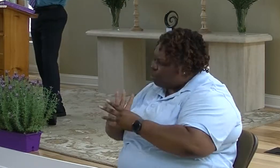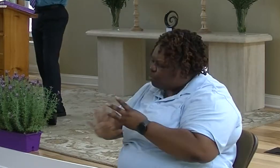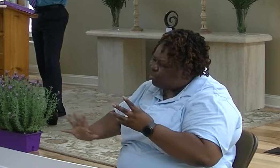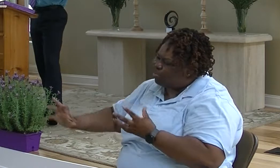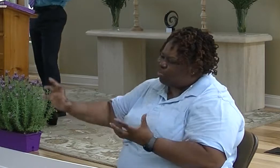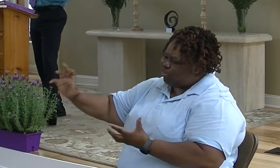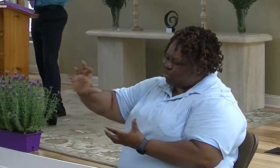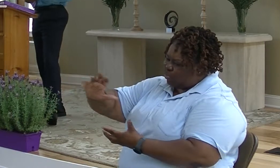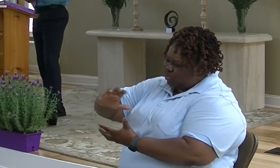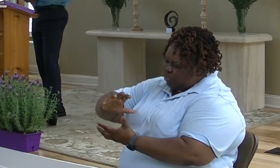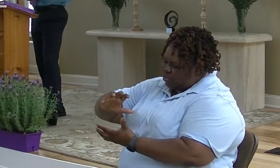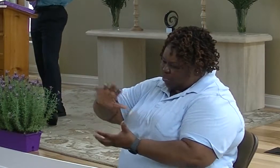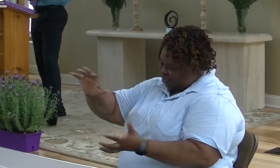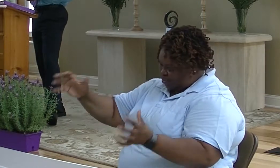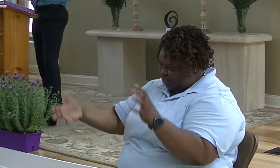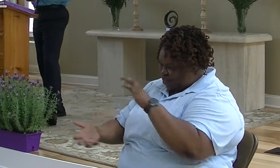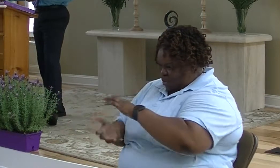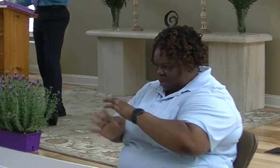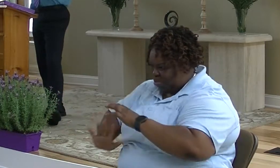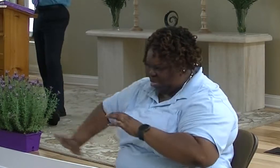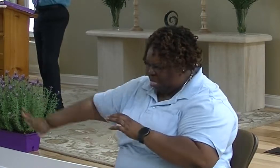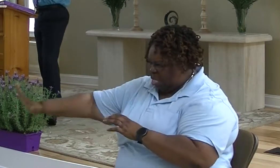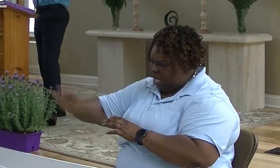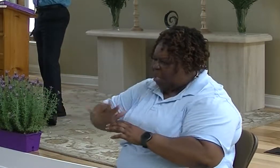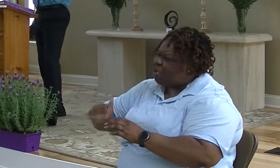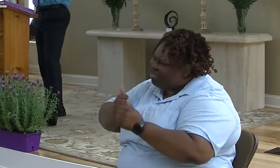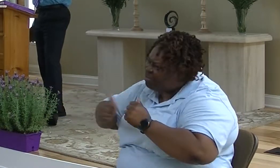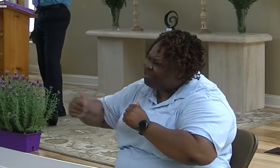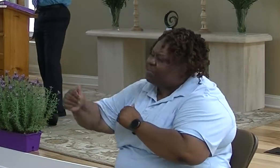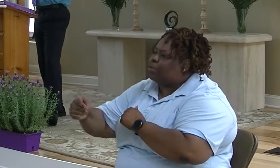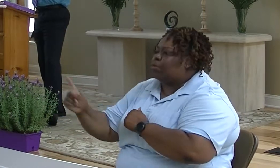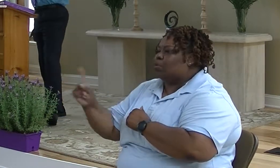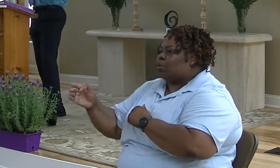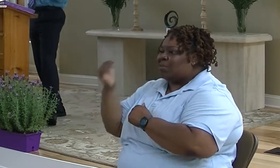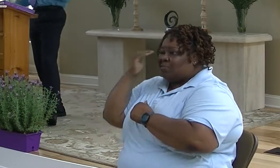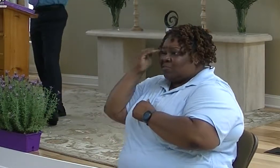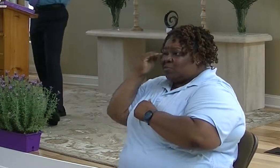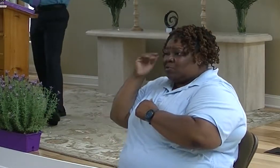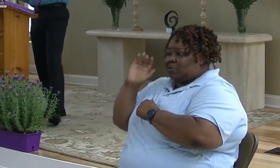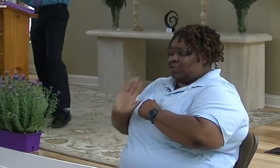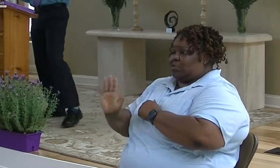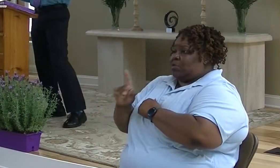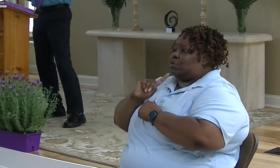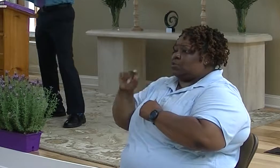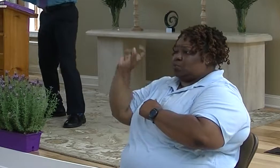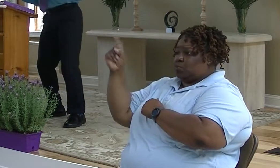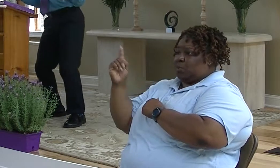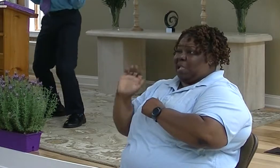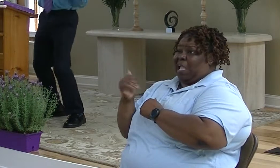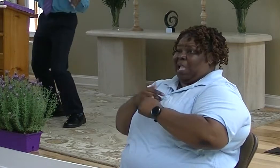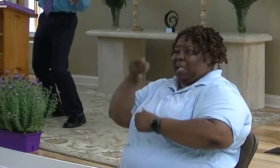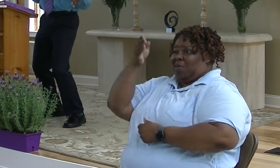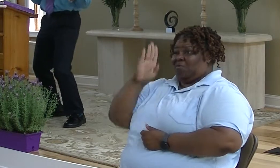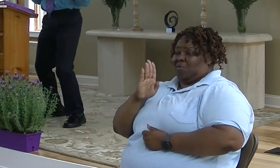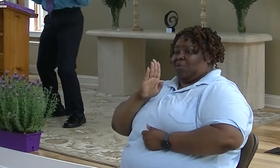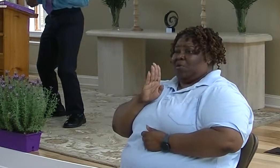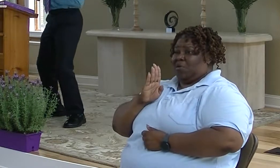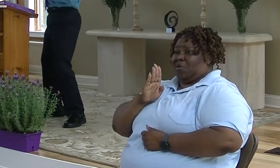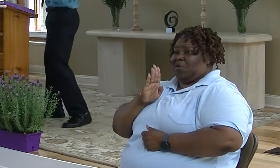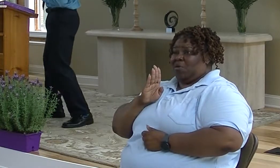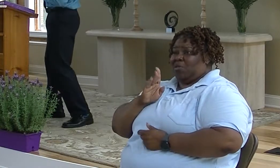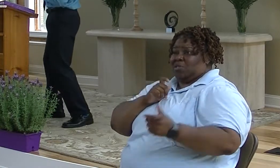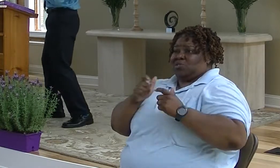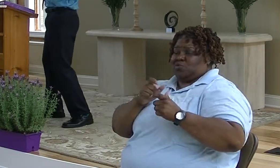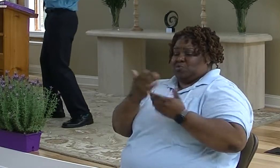beyond. Because wherever consciousness is, there's only one. It's not like our God is the consciousness of the Milky Way,